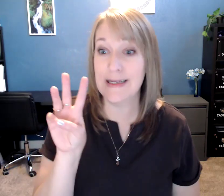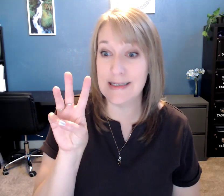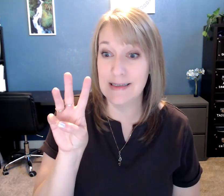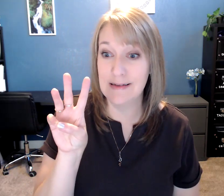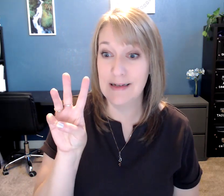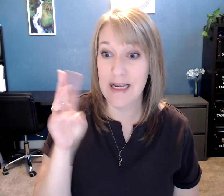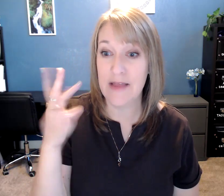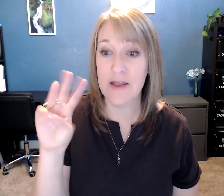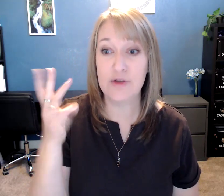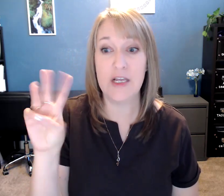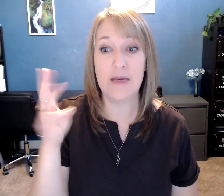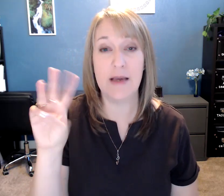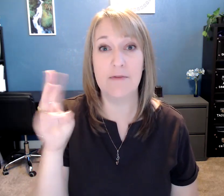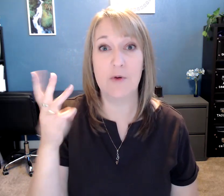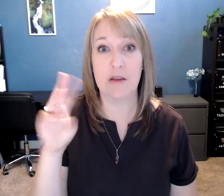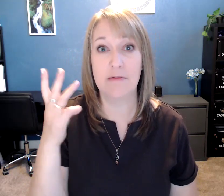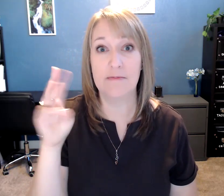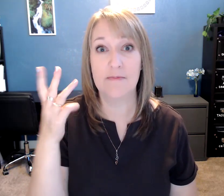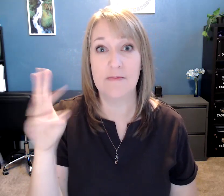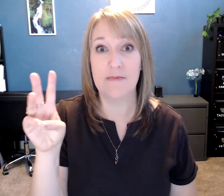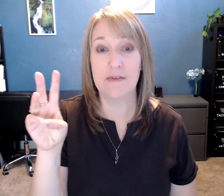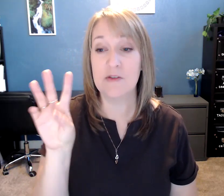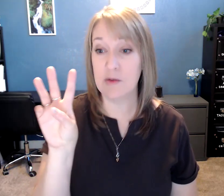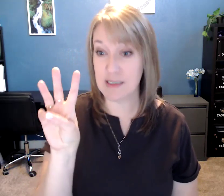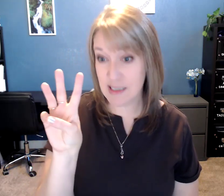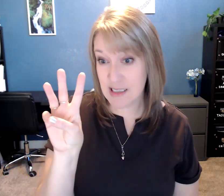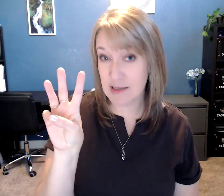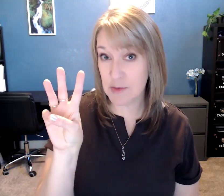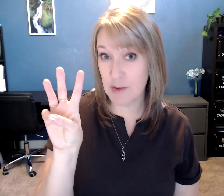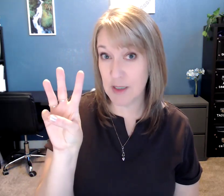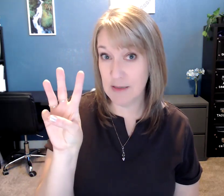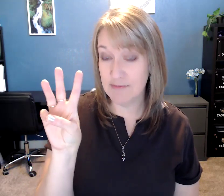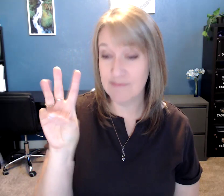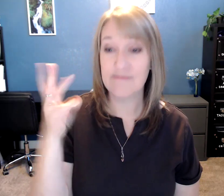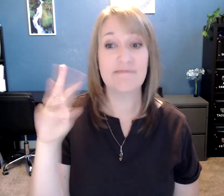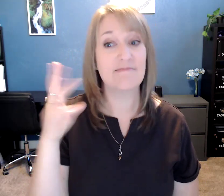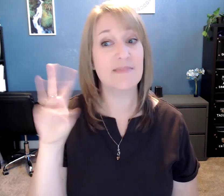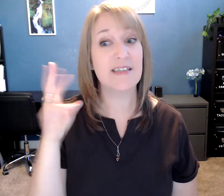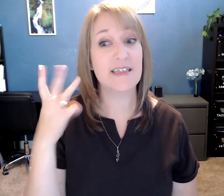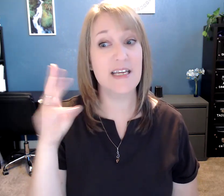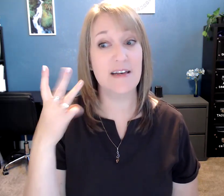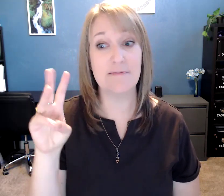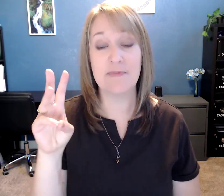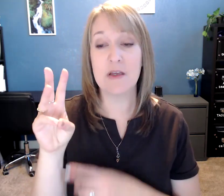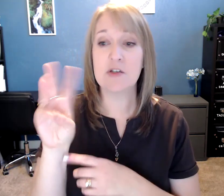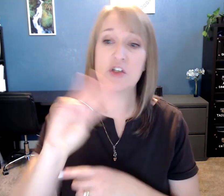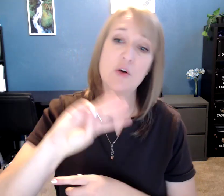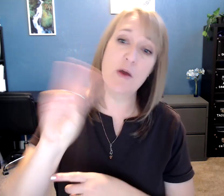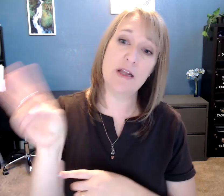6, and then you shake it back and forth. So this is a 6, remember? 16. So you don't want it to go